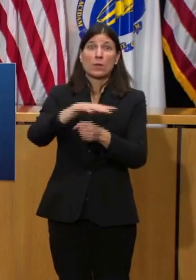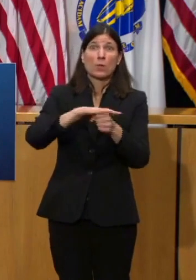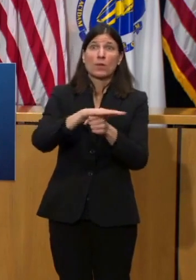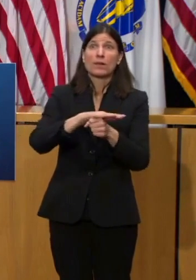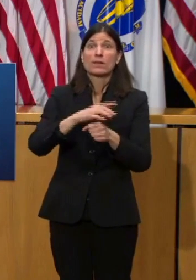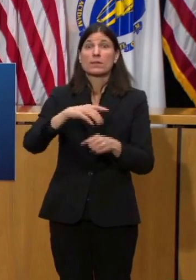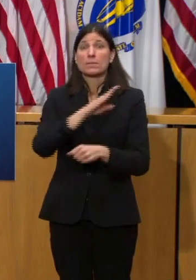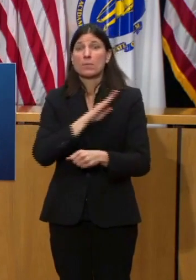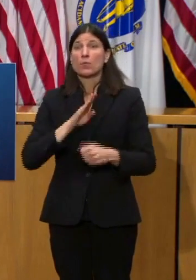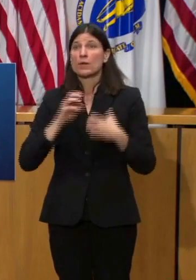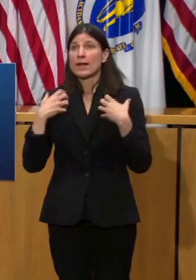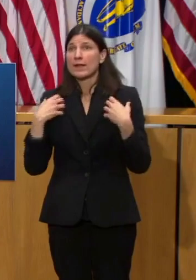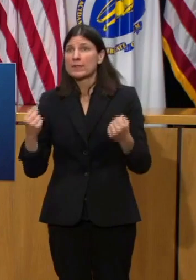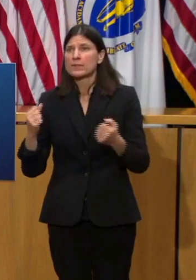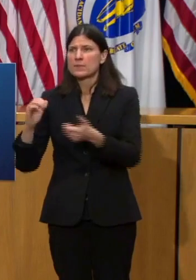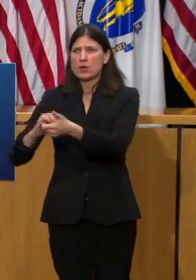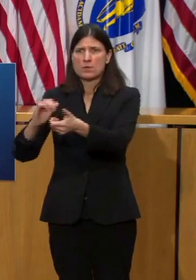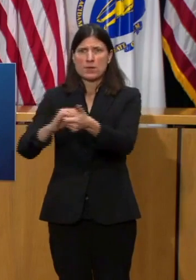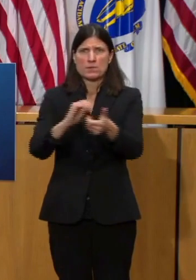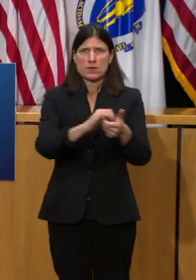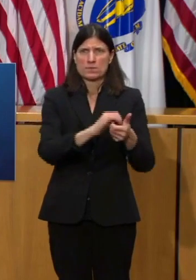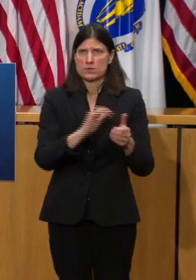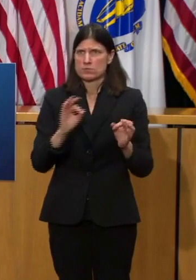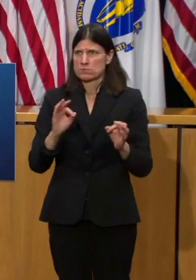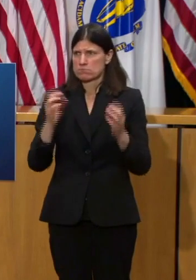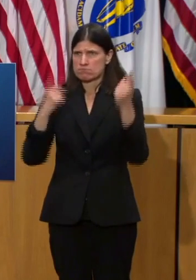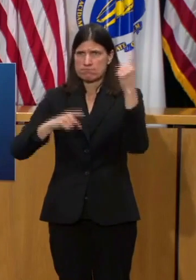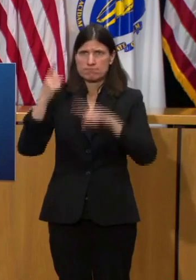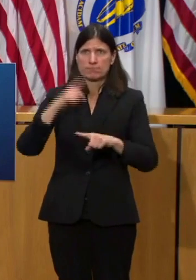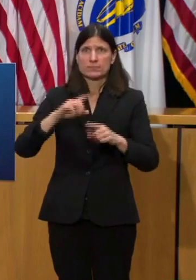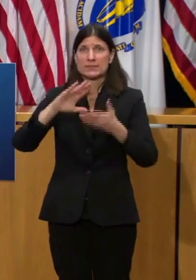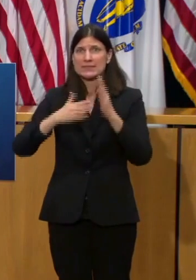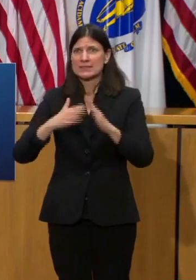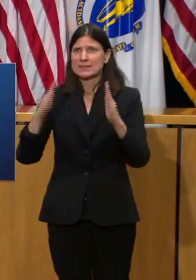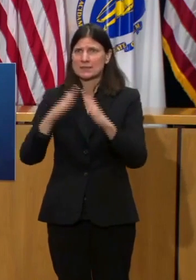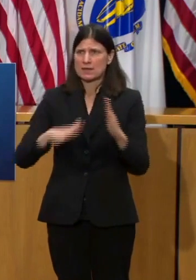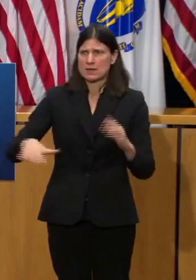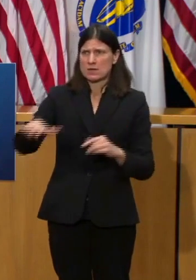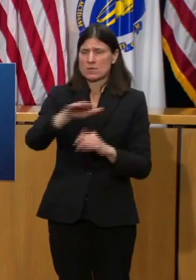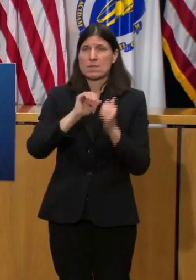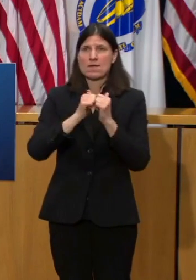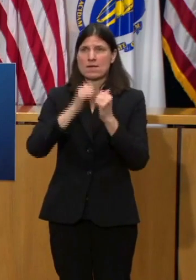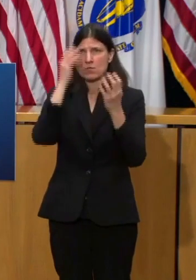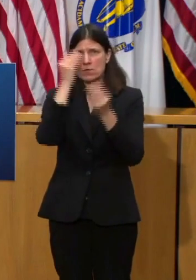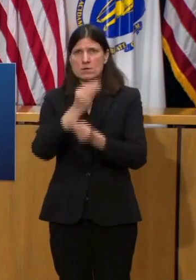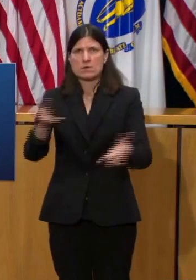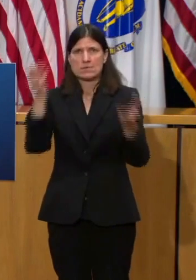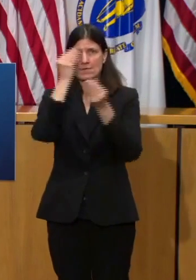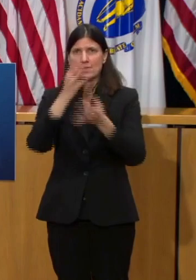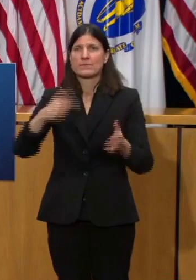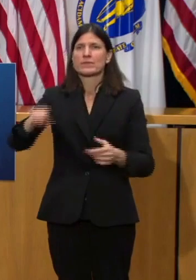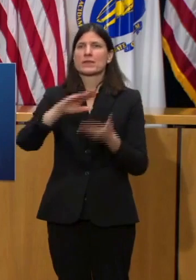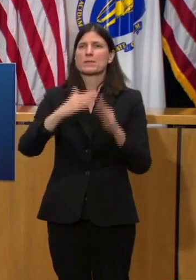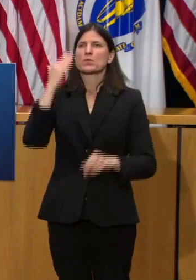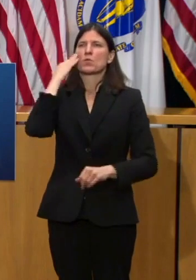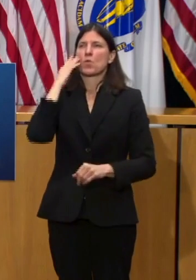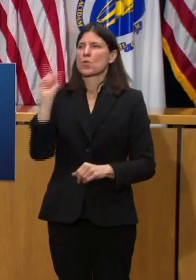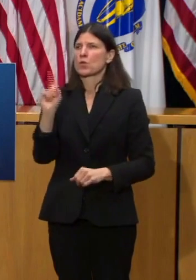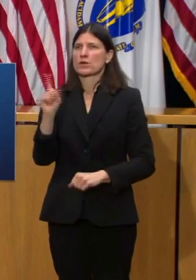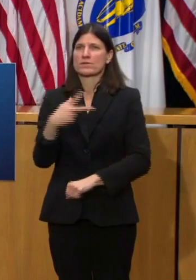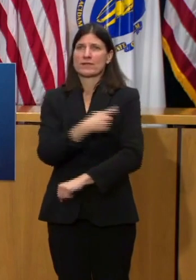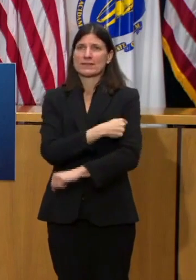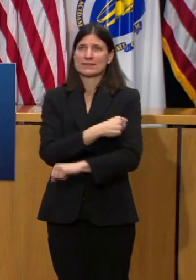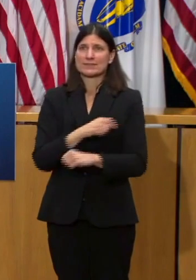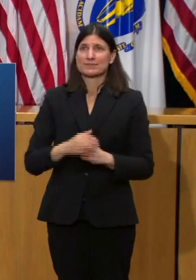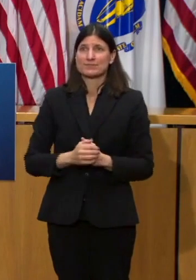working closely with our cities and towns throughout this distribution process to make sure we can get vaccines efficiently to as many